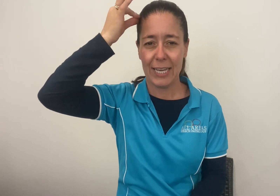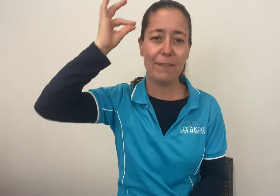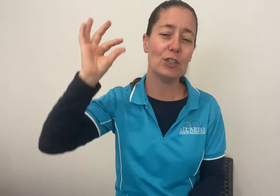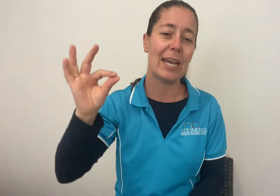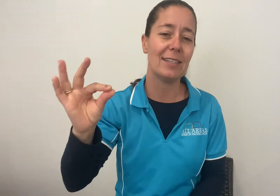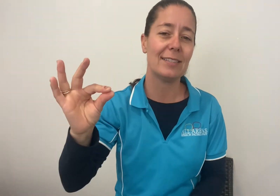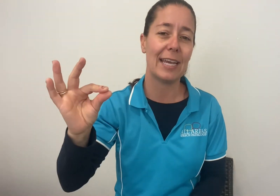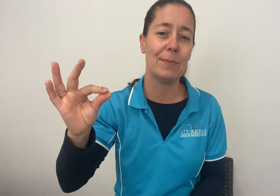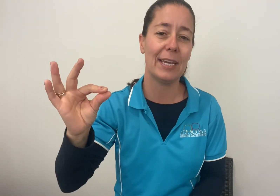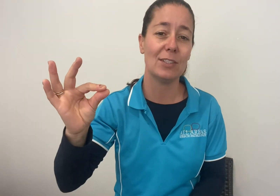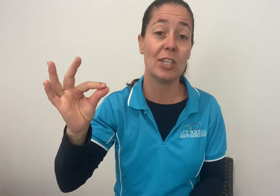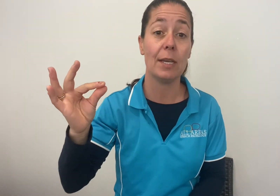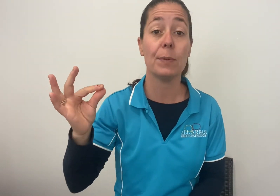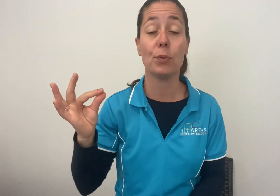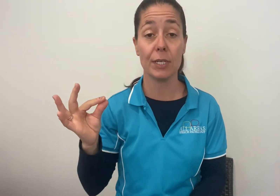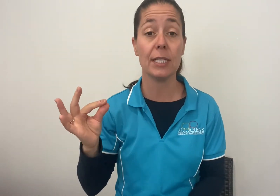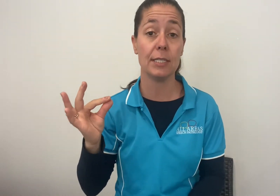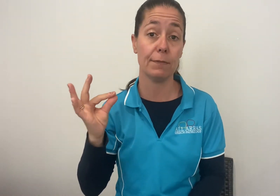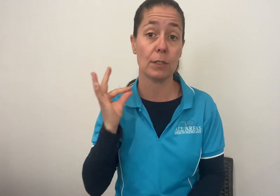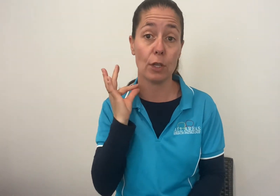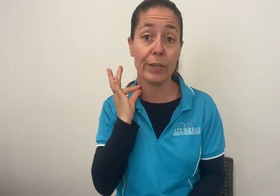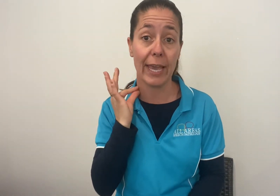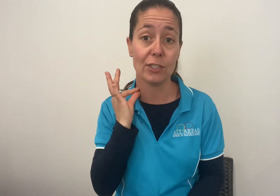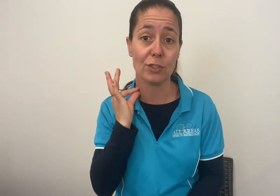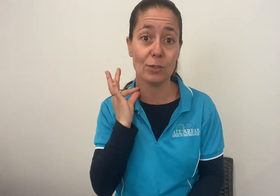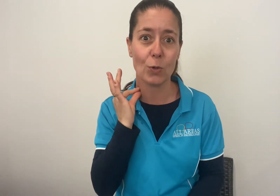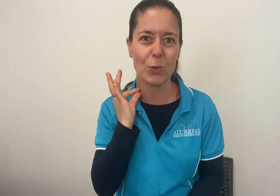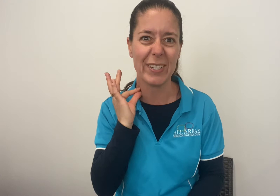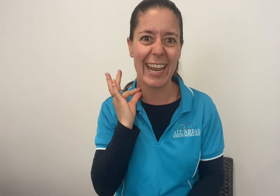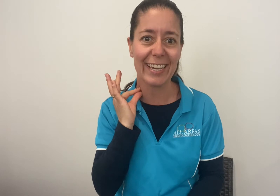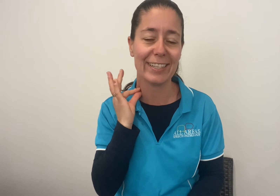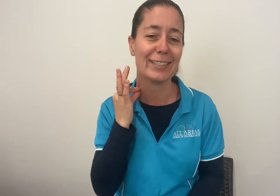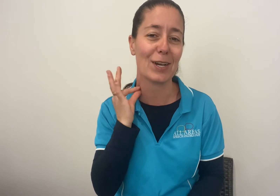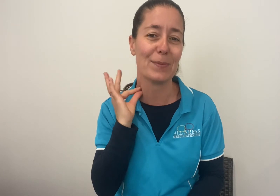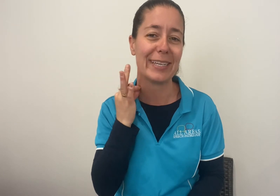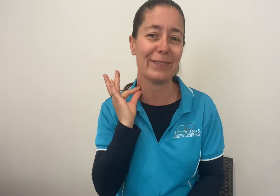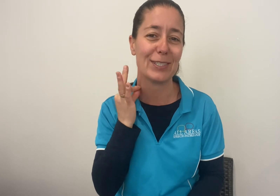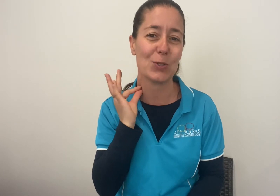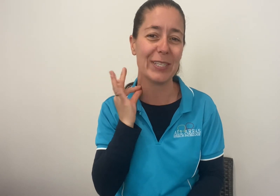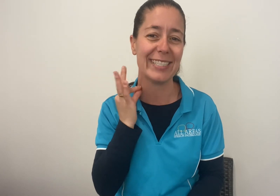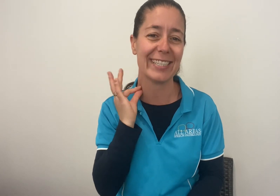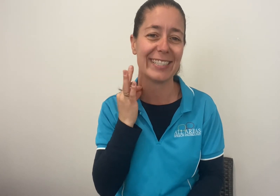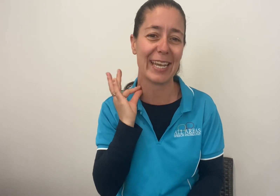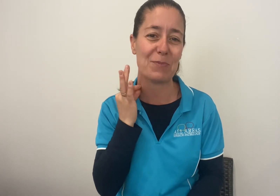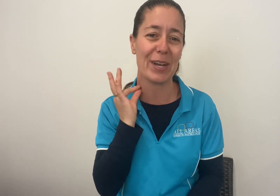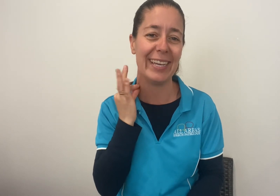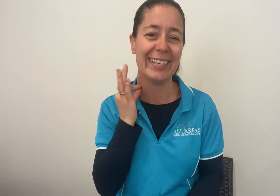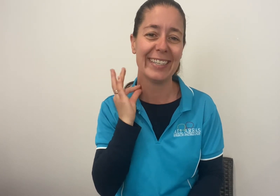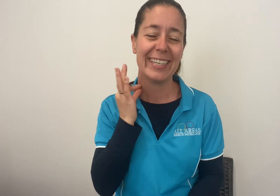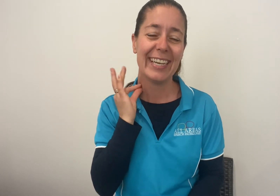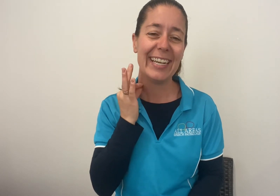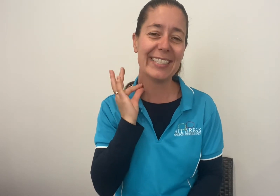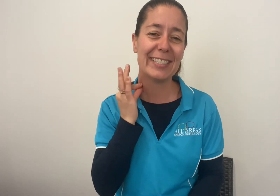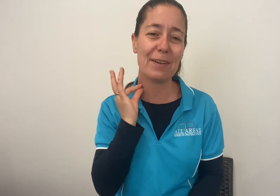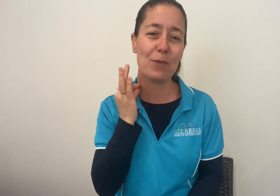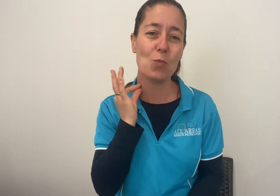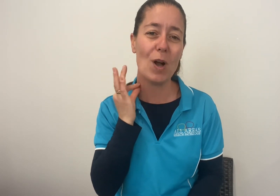you take the same hand shape but put it in a different location, on your neck this time, and give it a twist in the same way, it's the sign for